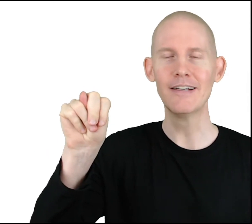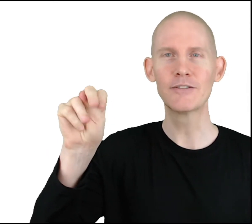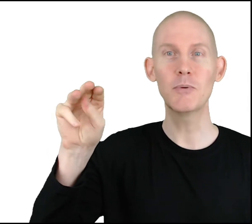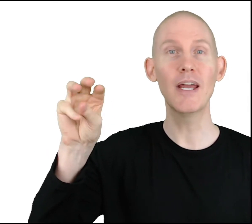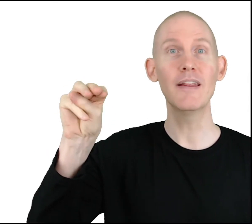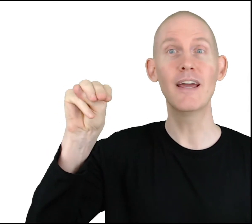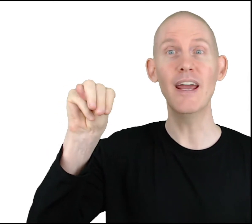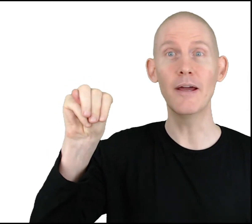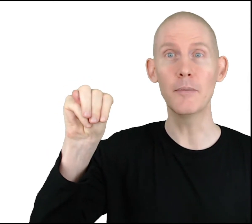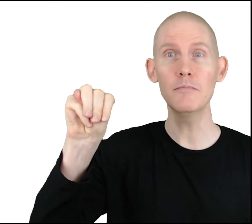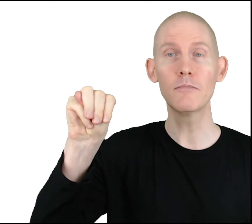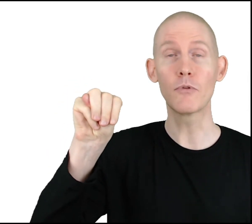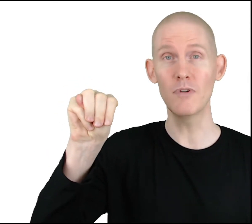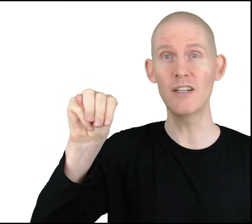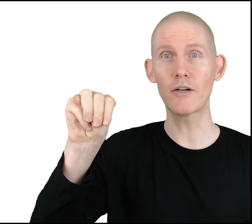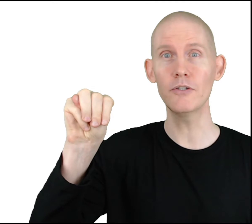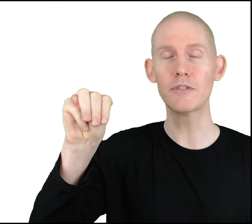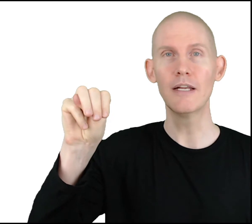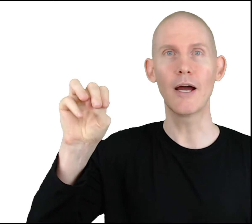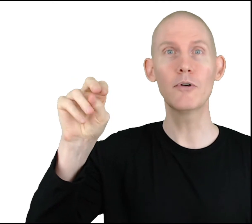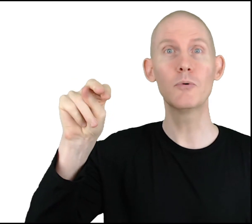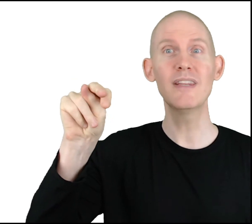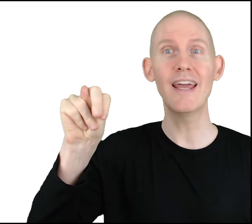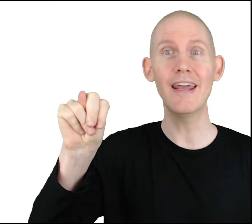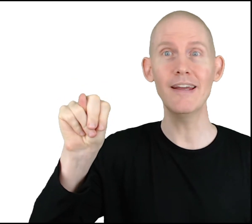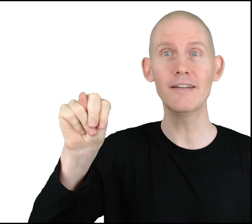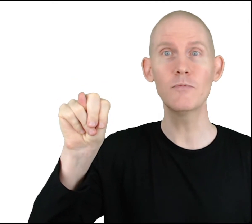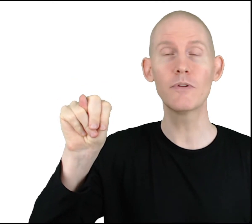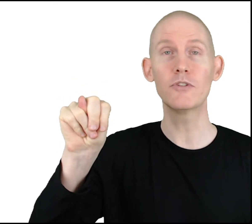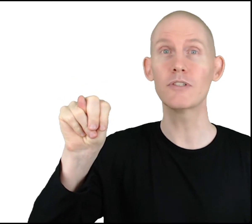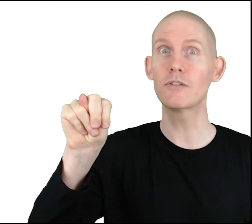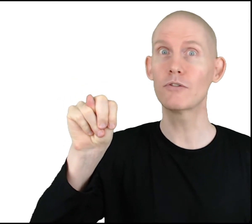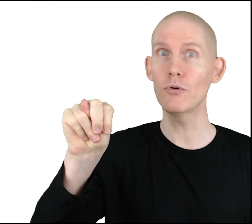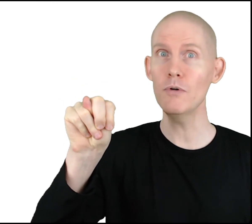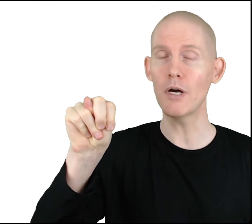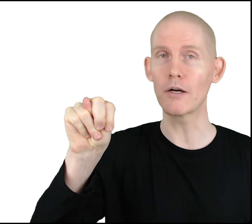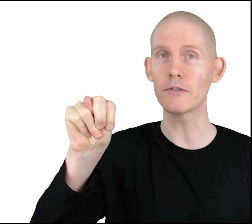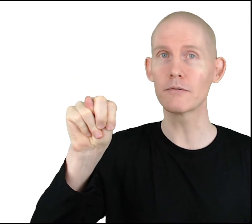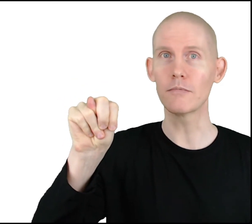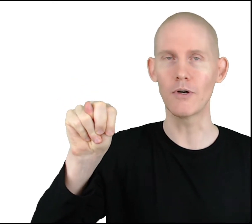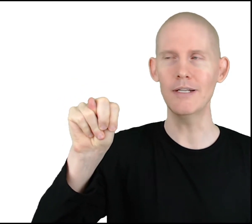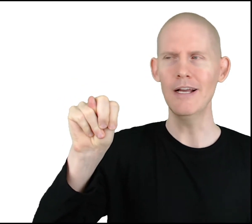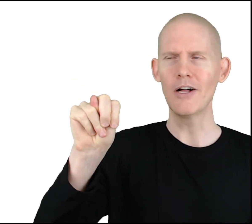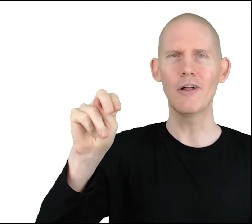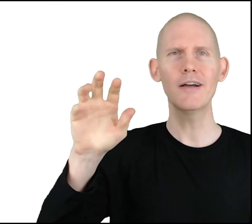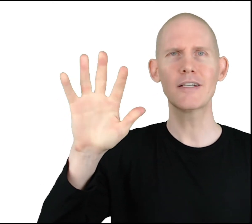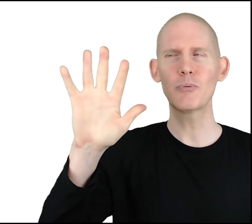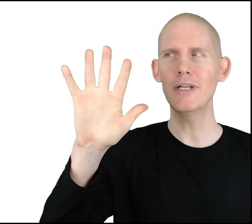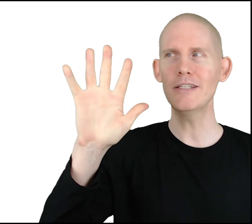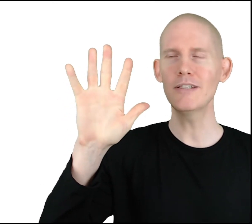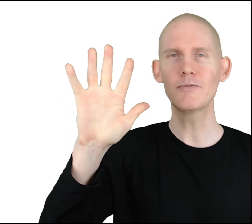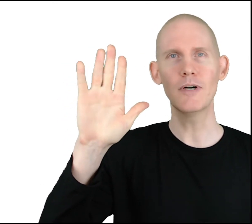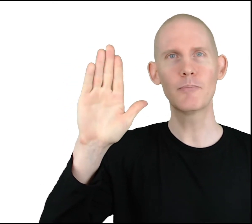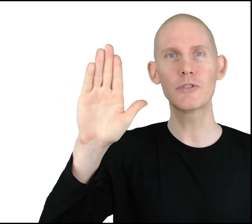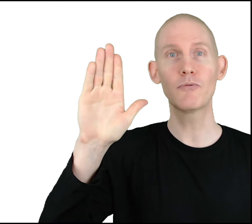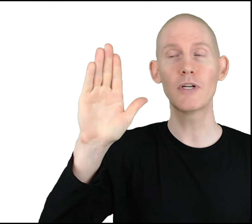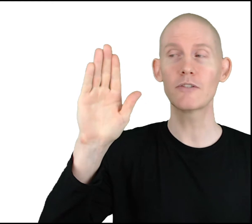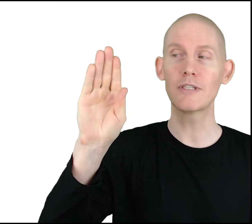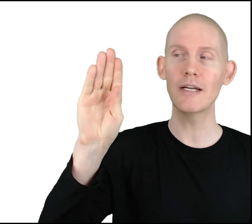we had the M, 3 knuckles. Now we're doing the N with just 2 knuckles. All right, long explanation. Well, put your fingers together,